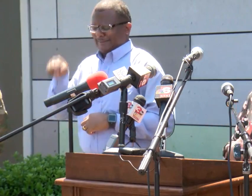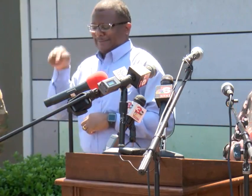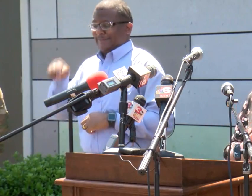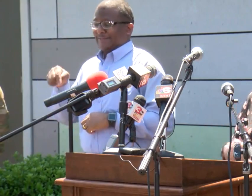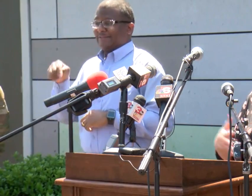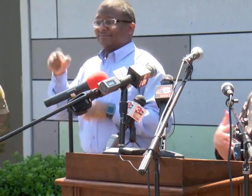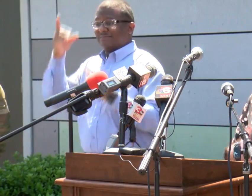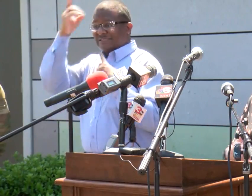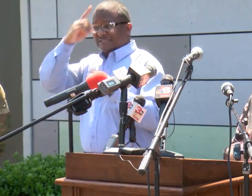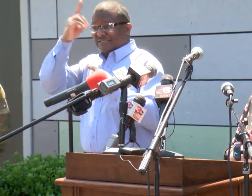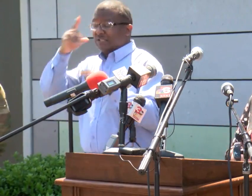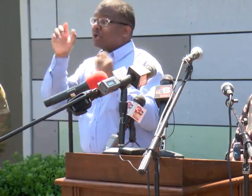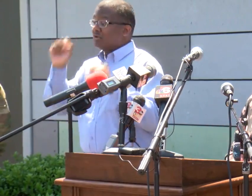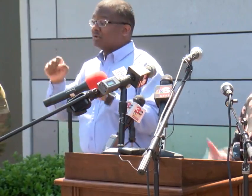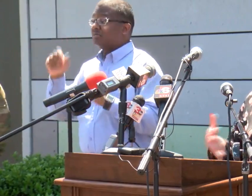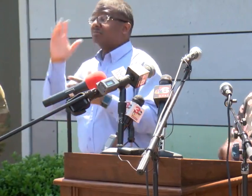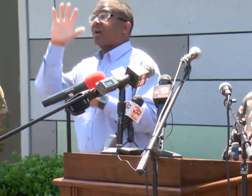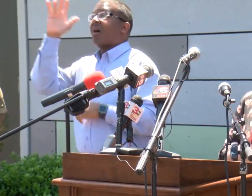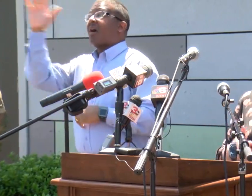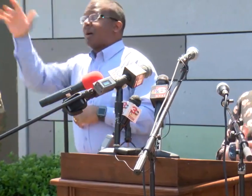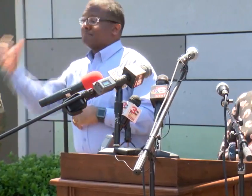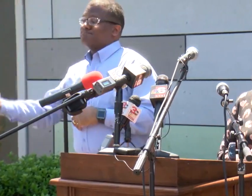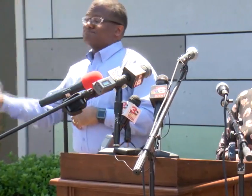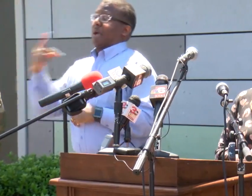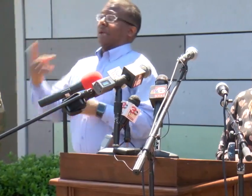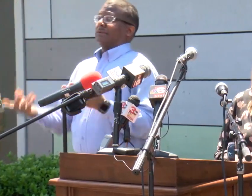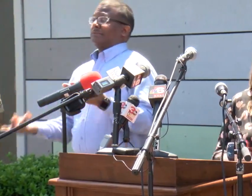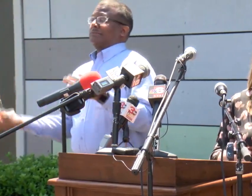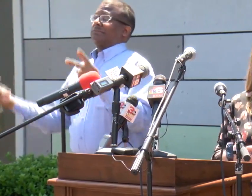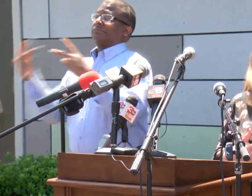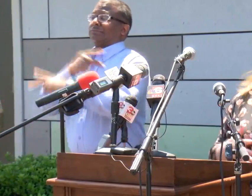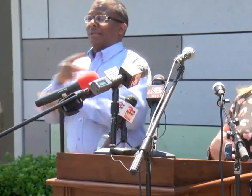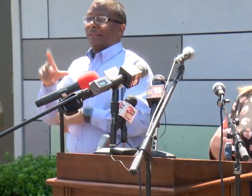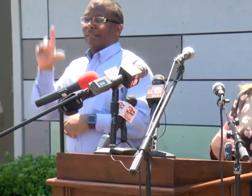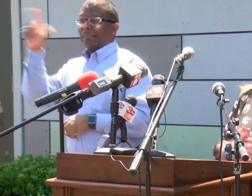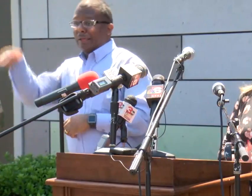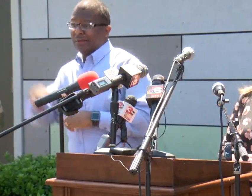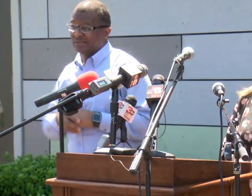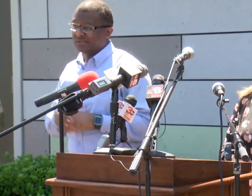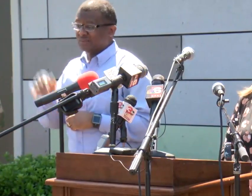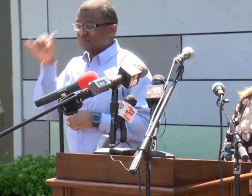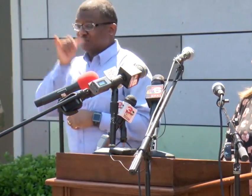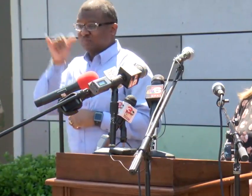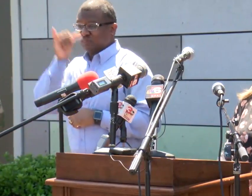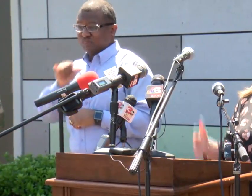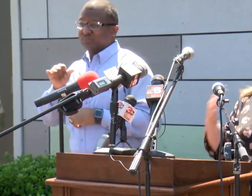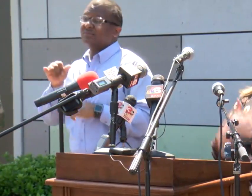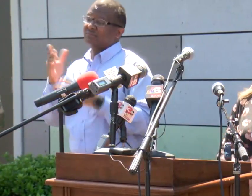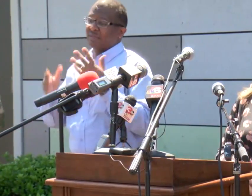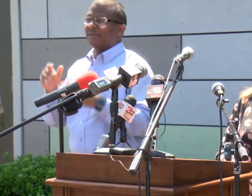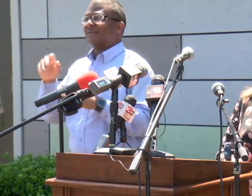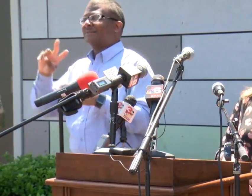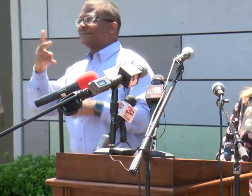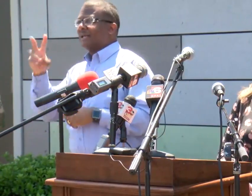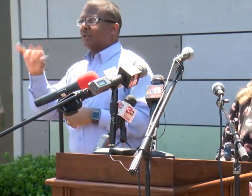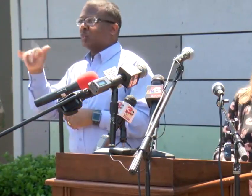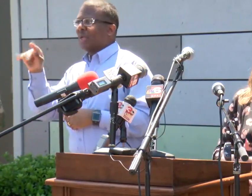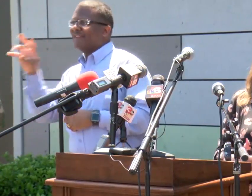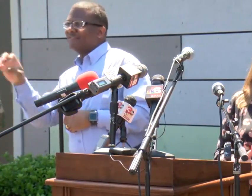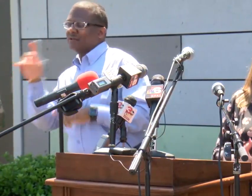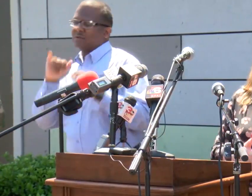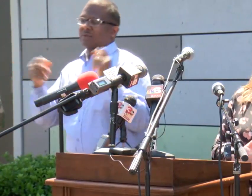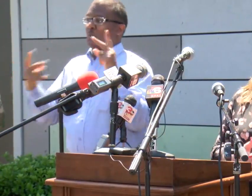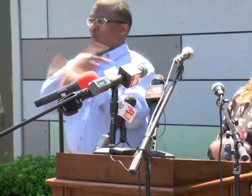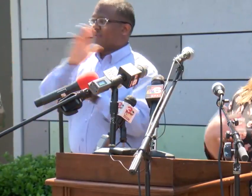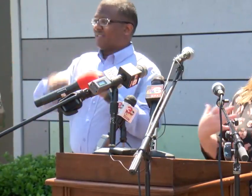this disease could come back in another wave, which could be worse for all of us than the first wave. You